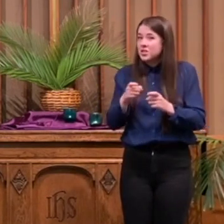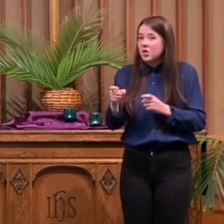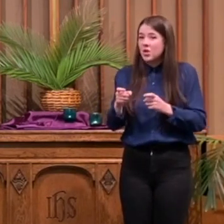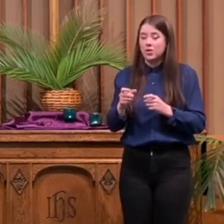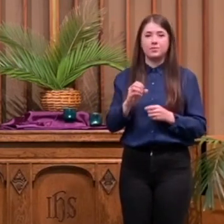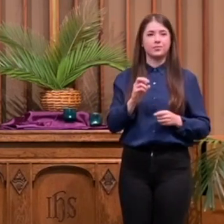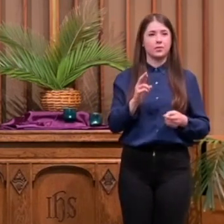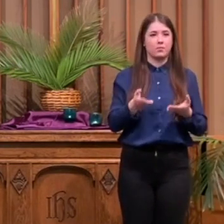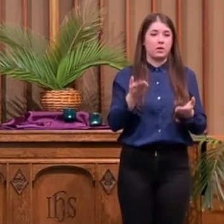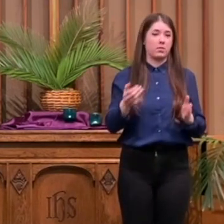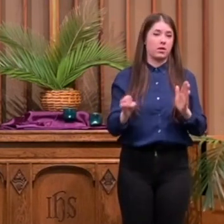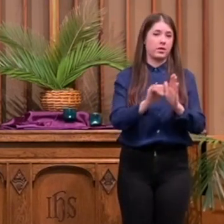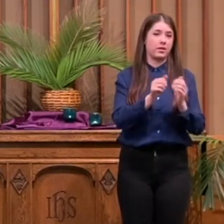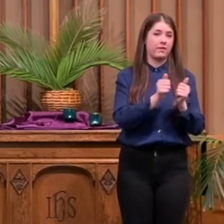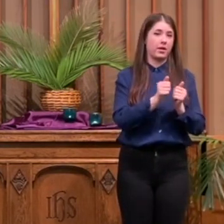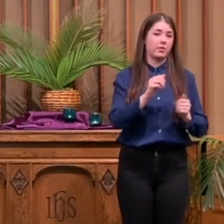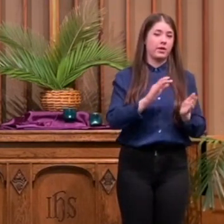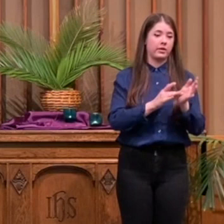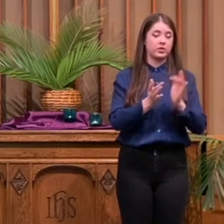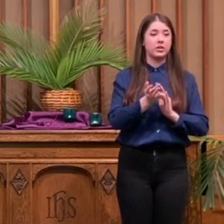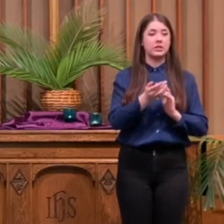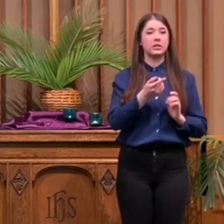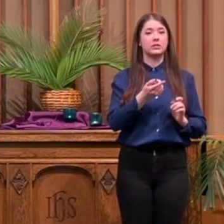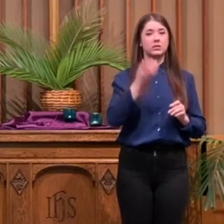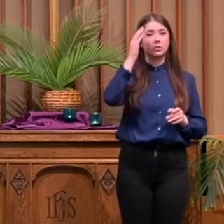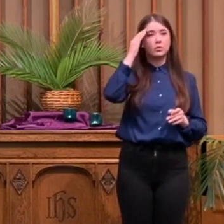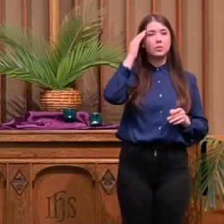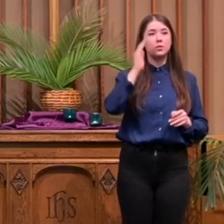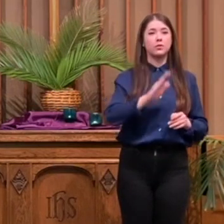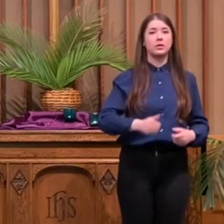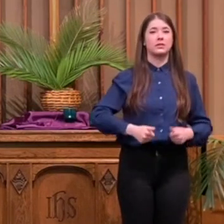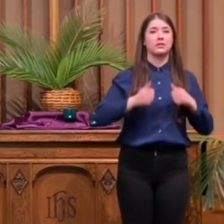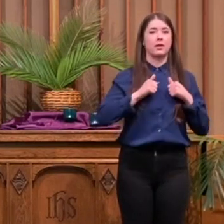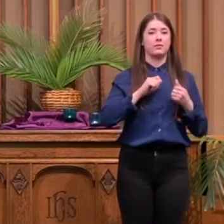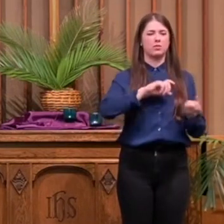with Jesus, who knew his life was about to change forever.